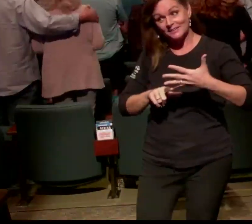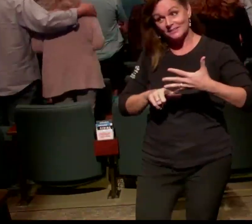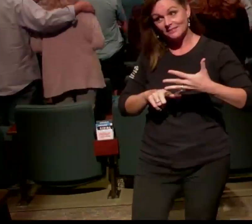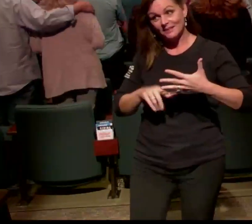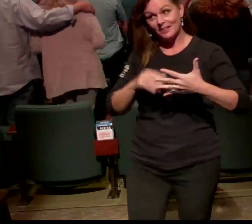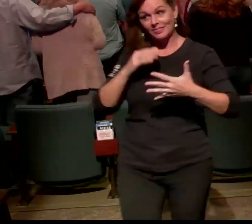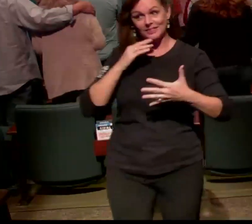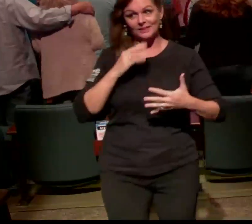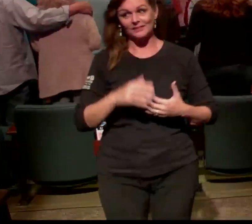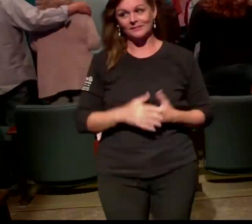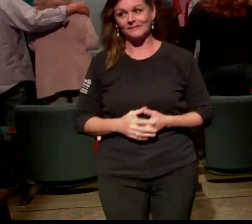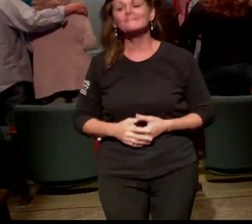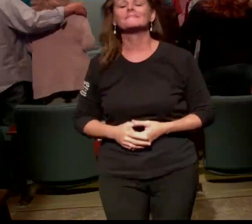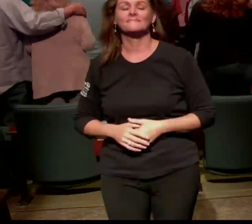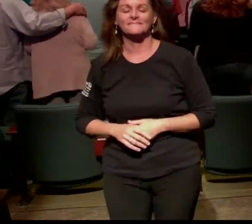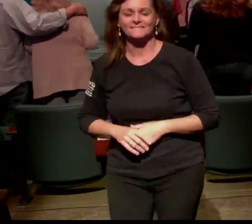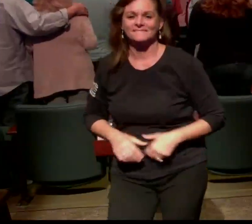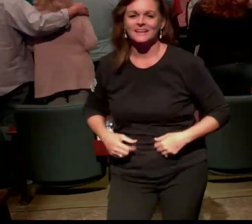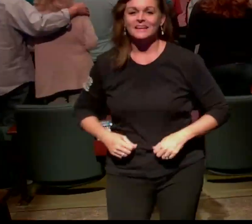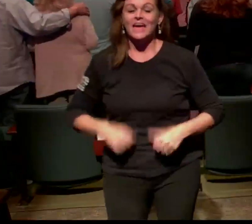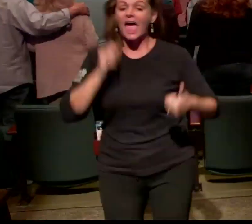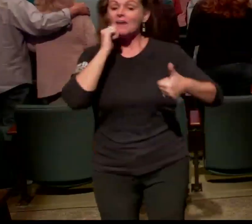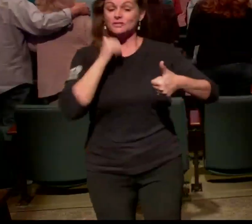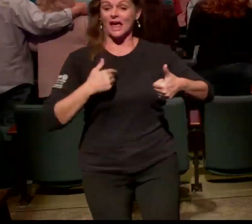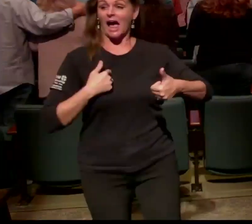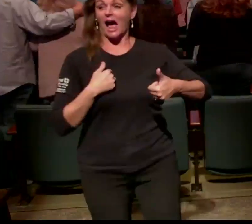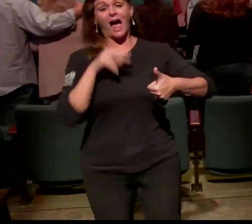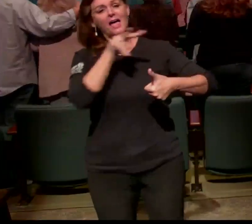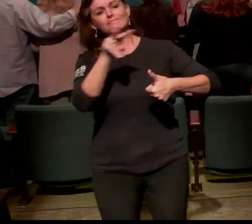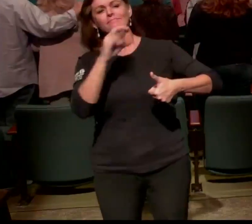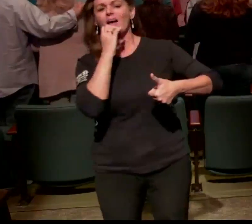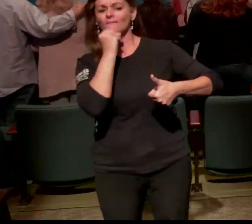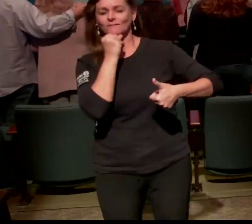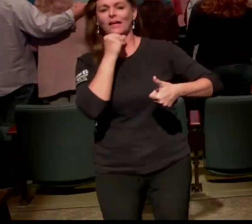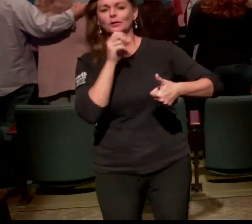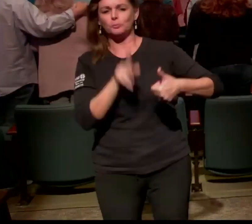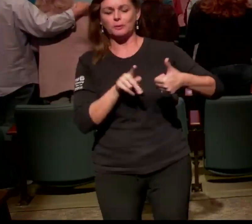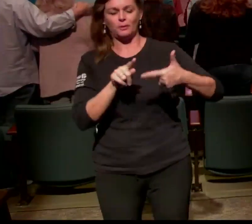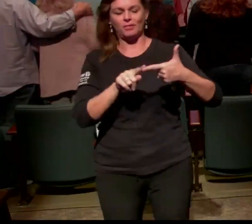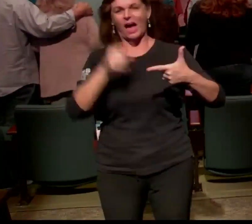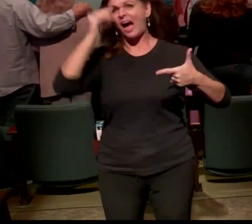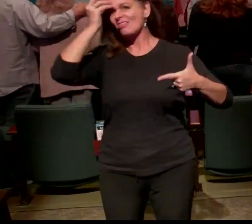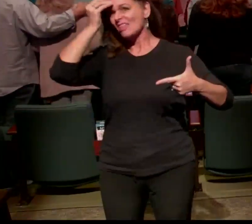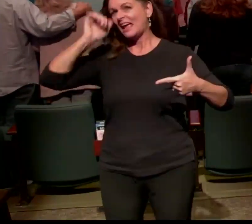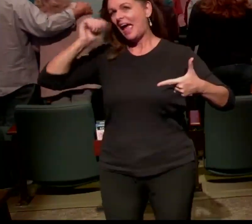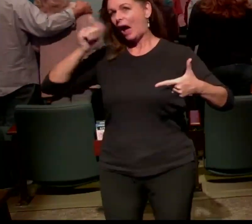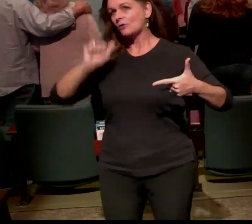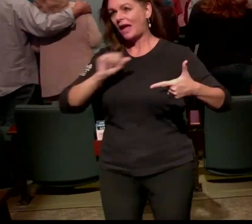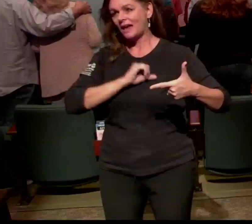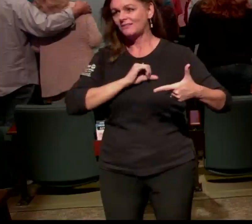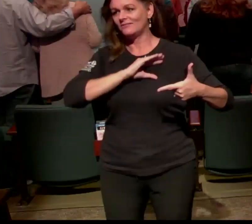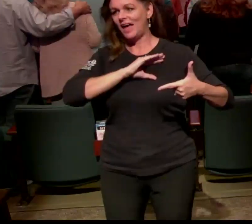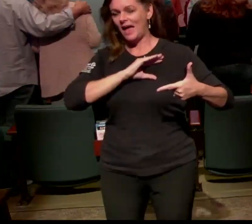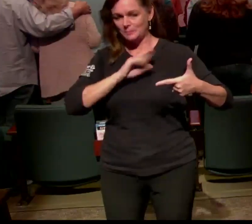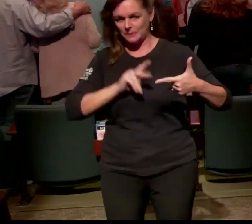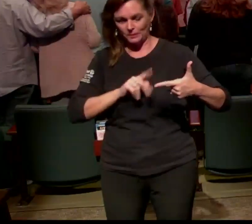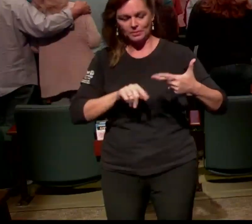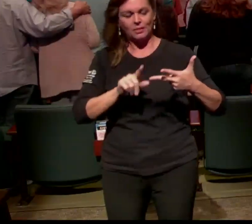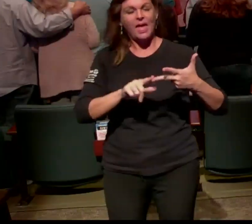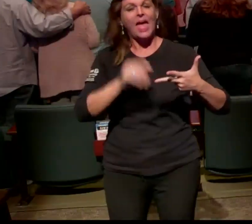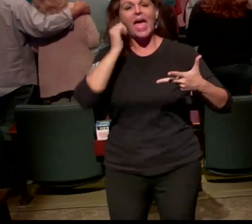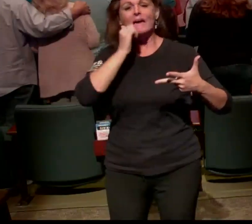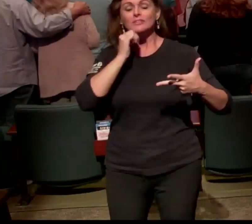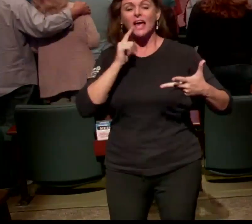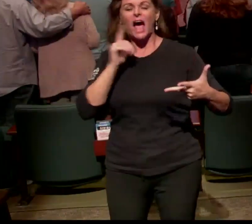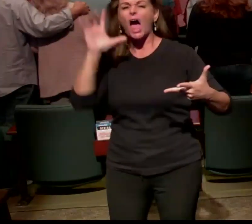ready? Okay. Every day I value people. Every day I think of ways to add value to people. Every day I